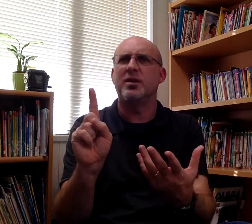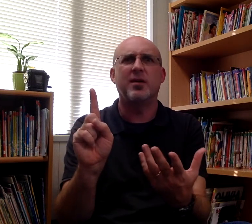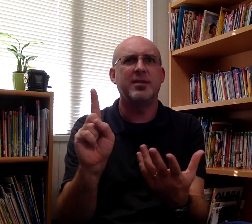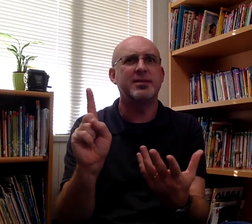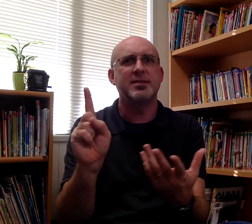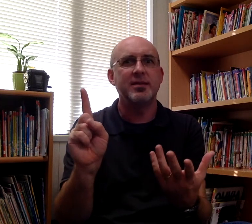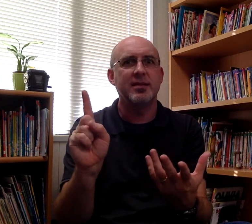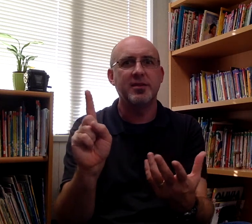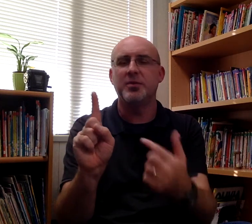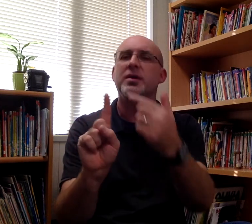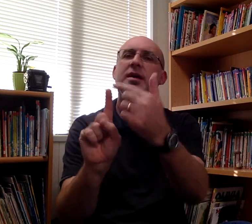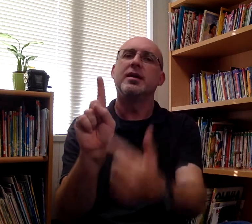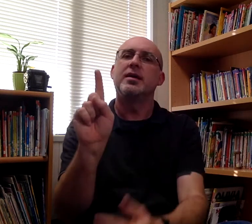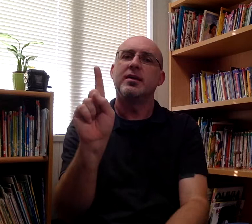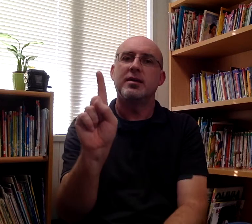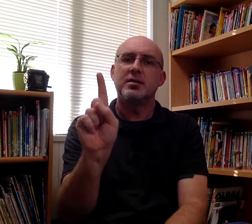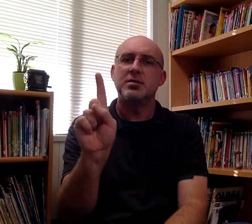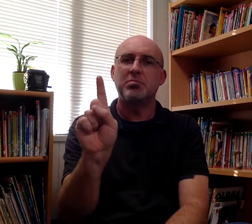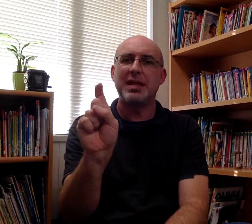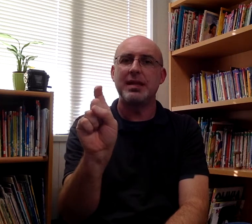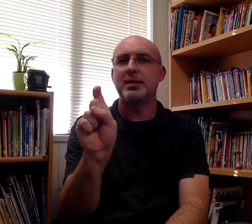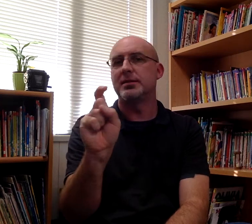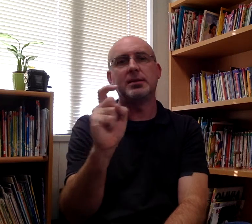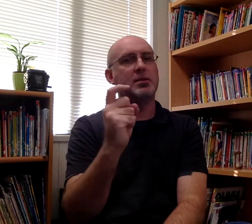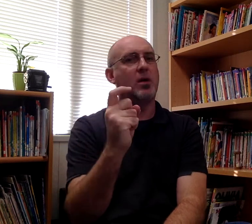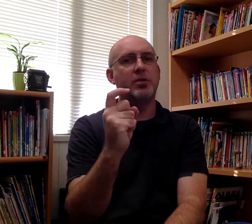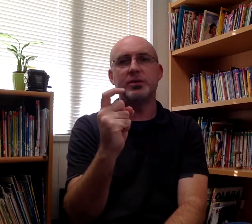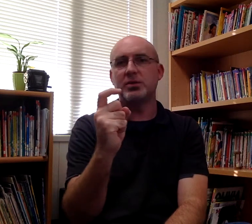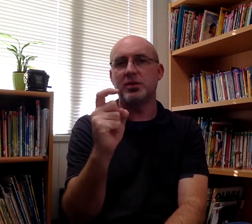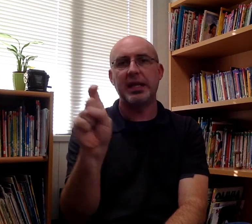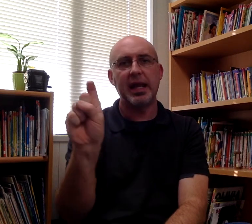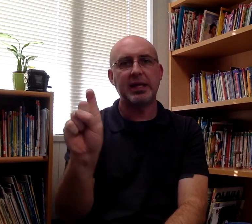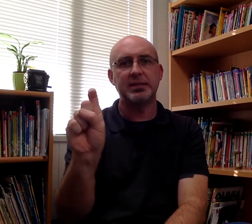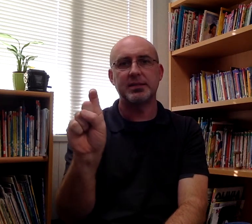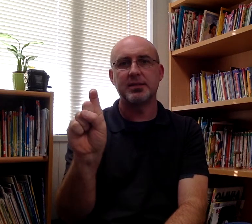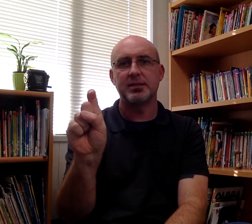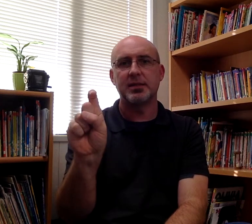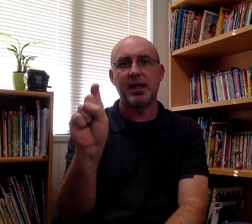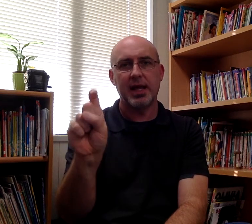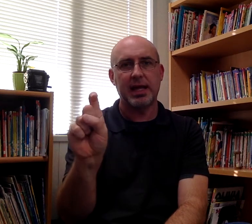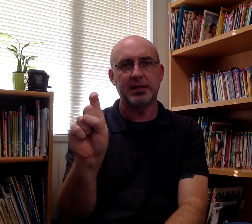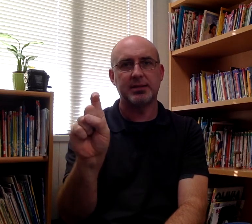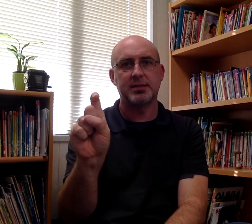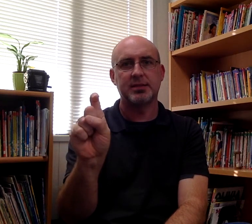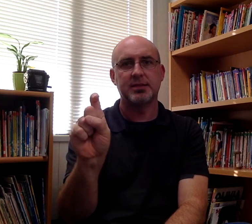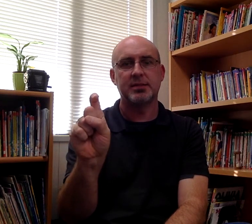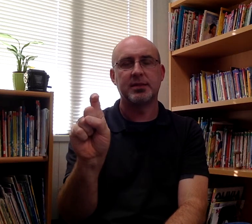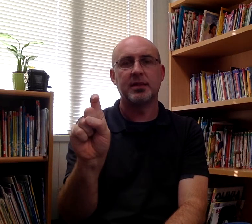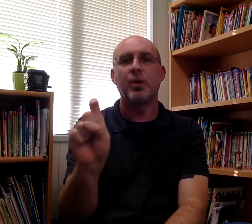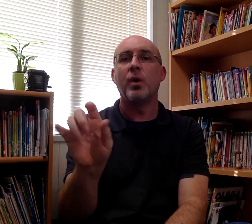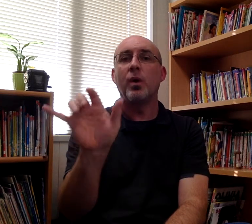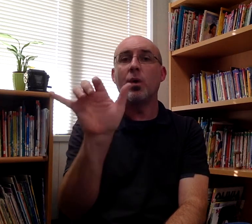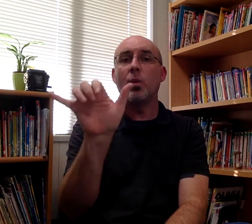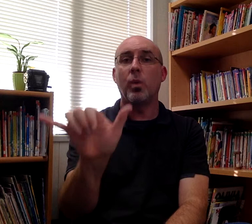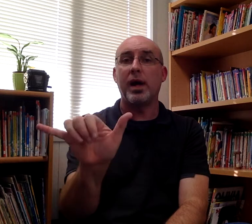call it, this thing that I do. Just bend it. That's all there is to it. X. X.